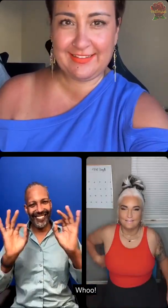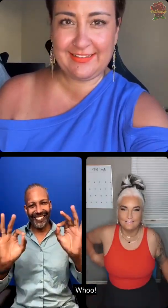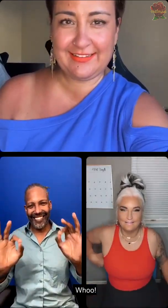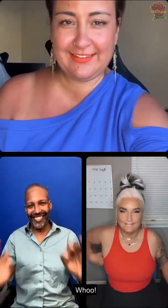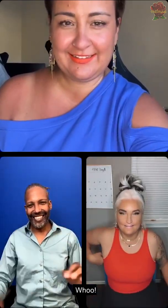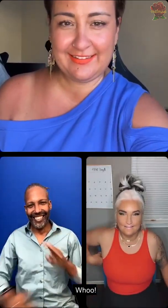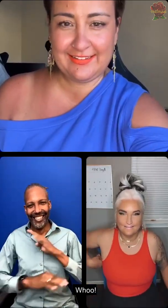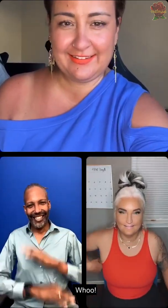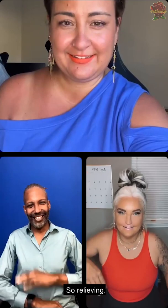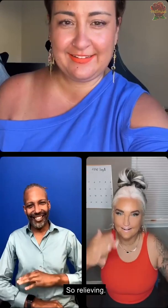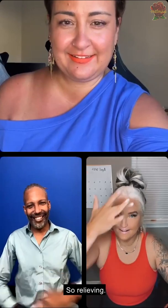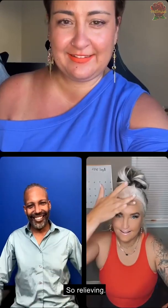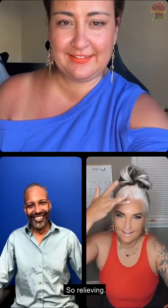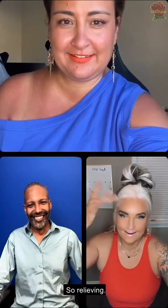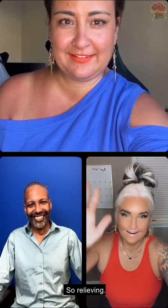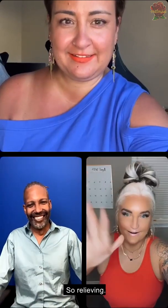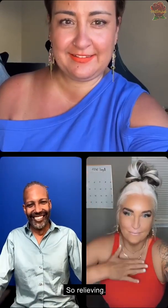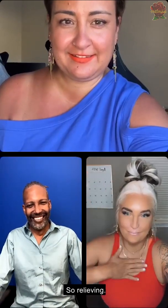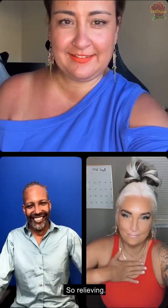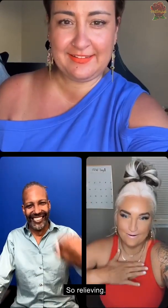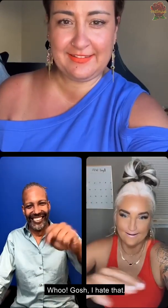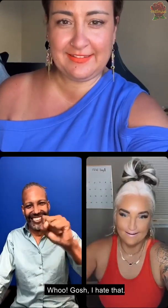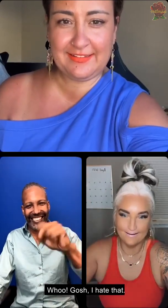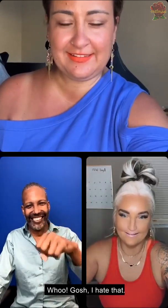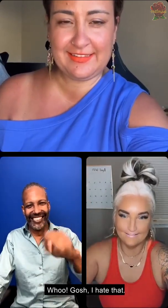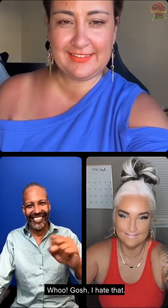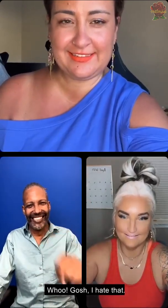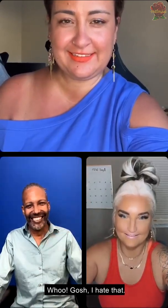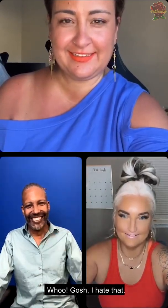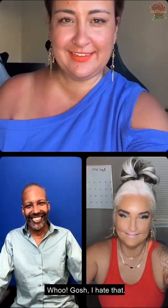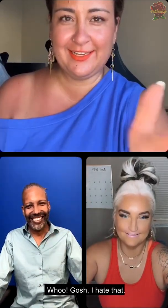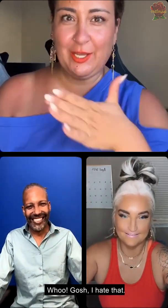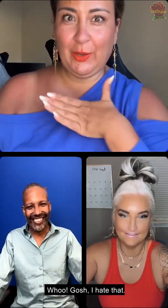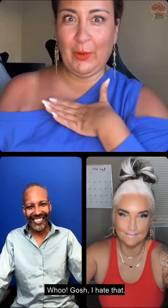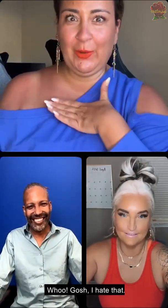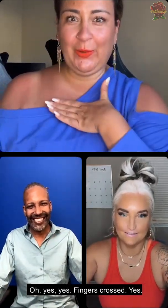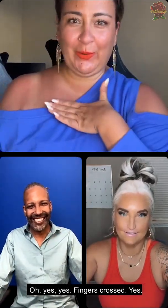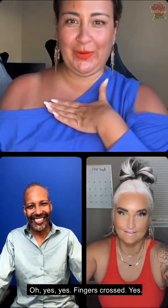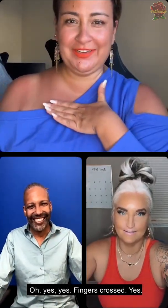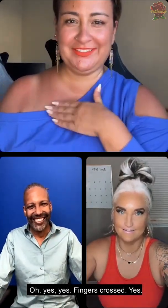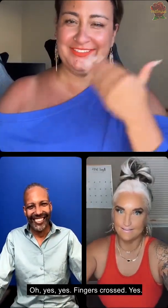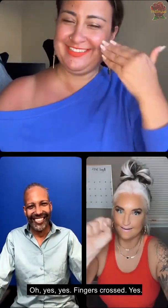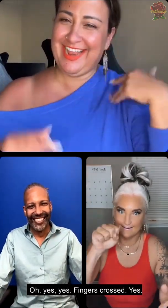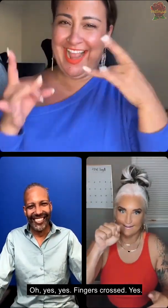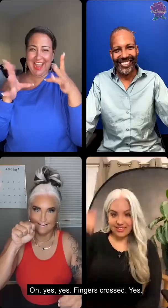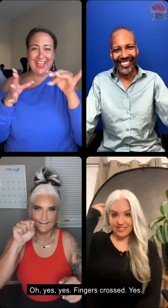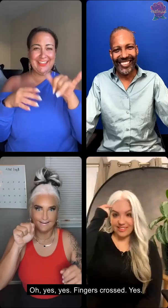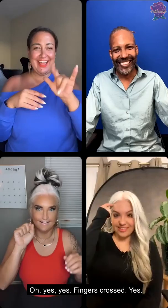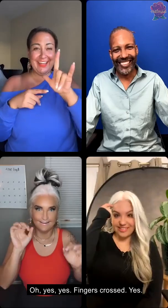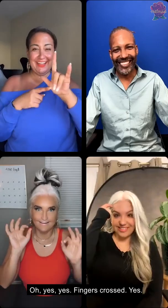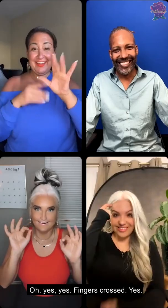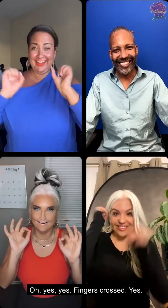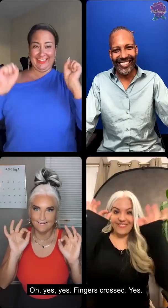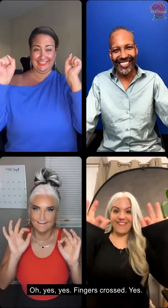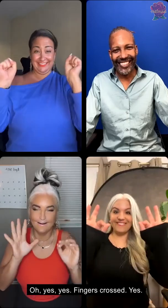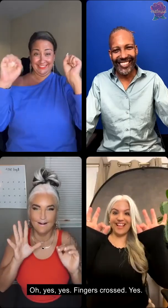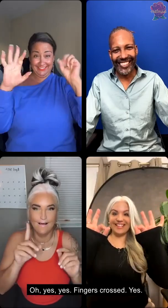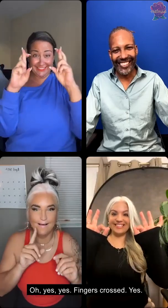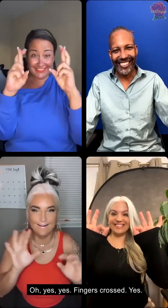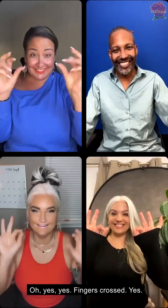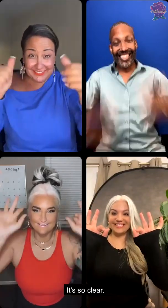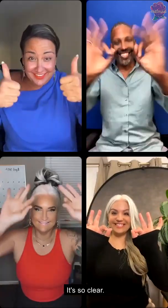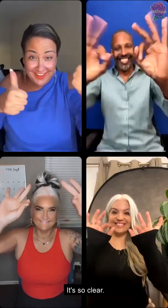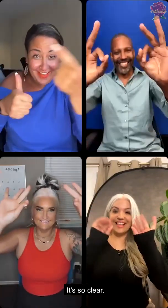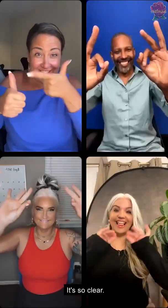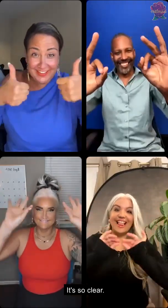Perfect. Whew, whew. So relieving. Whew. Gosh, I hate that. Oh, yes, yes. Fingers crossed.